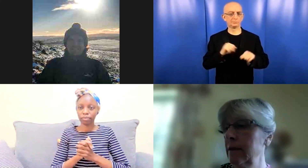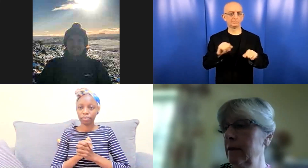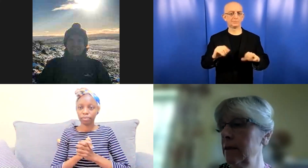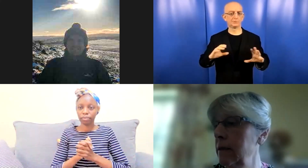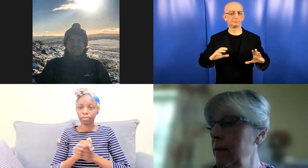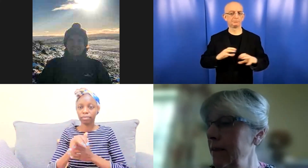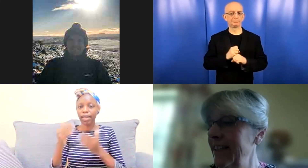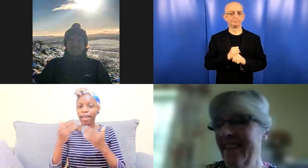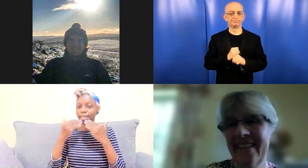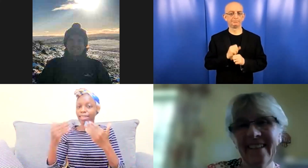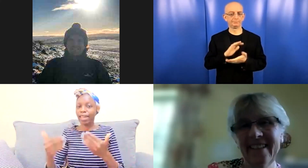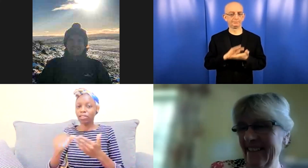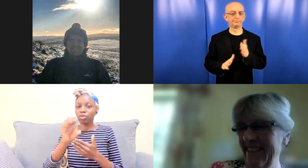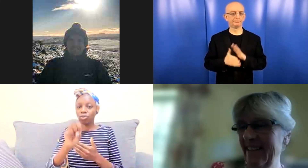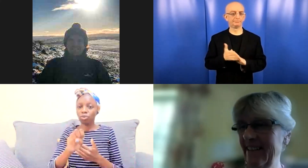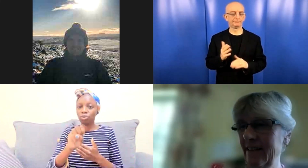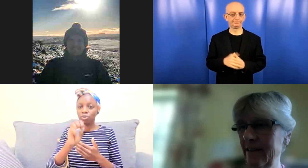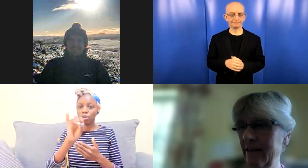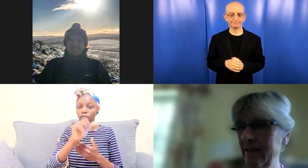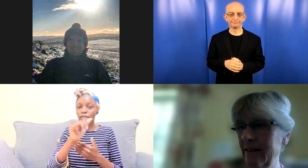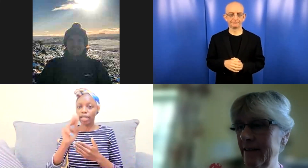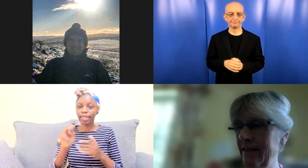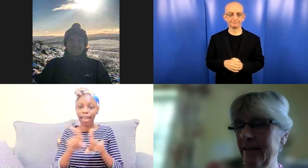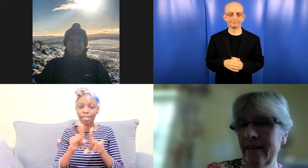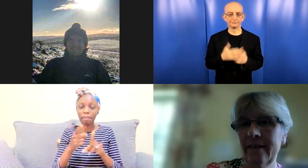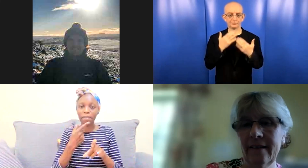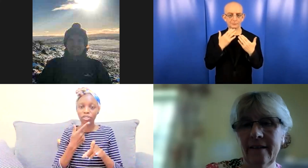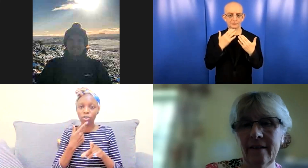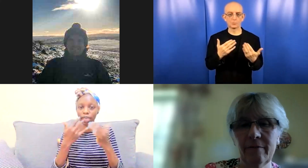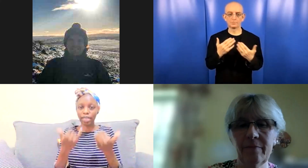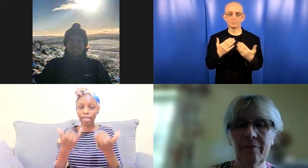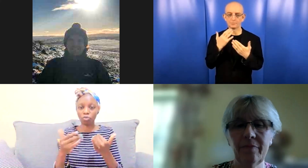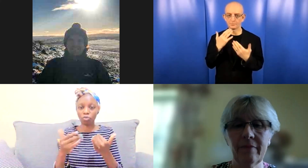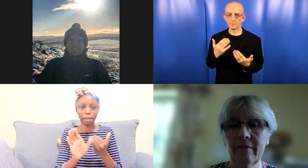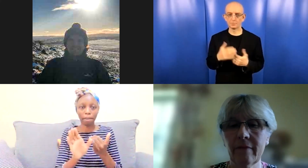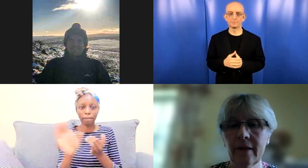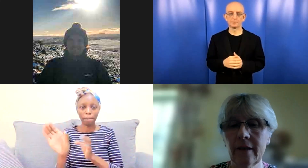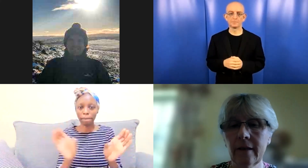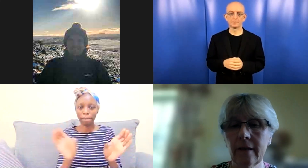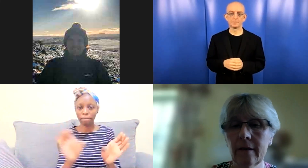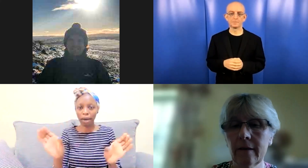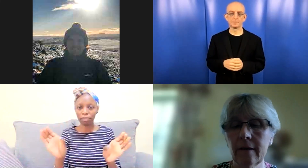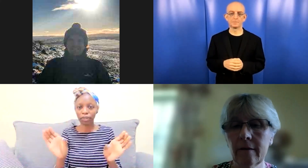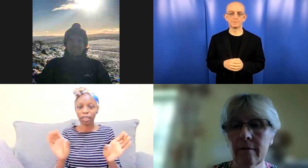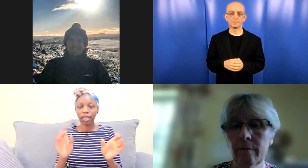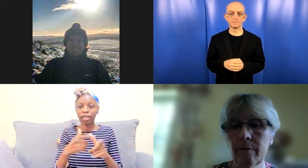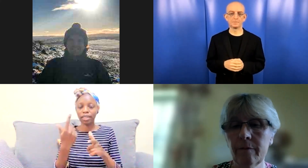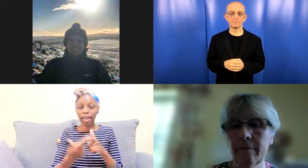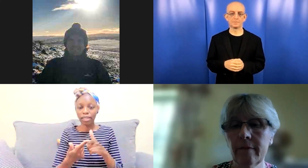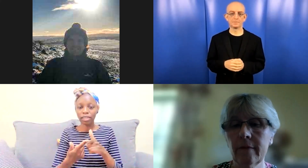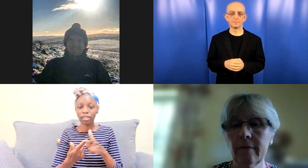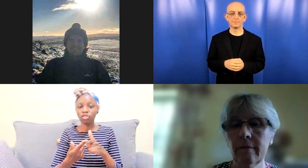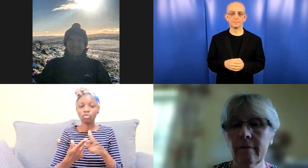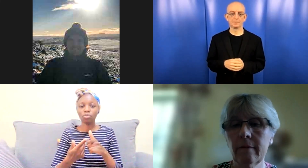Thank you, Shan. So as mentioned, we will now start the breakout rooms. You will be automatically assigned